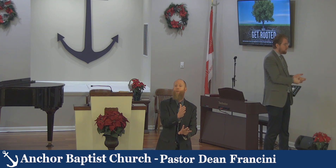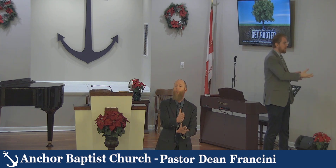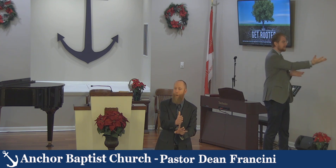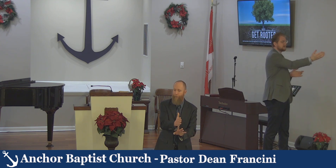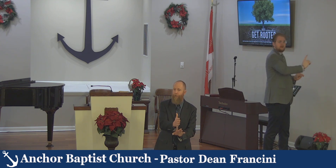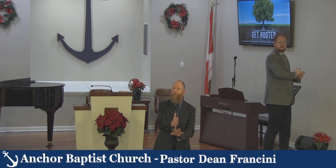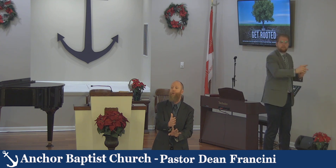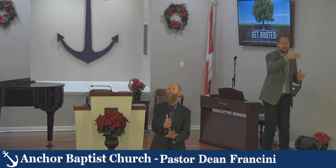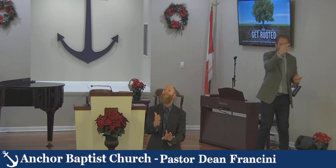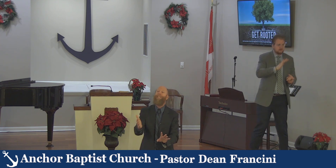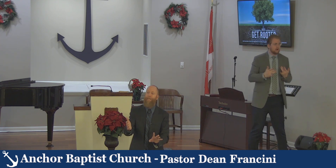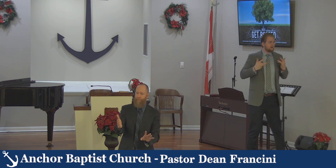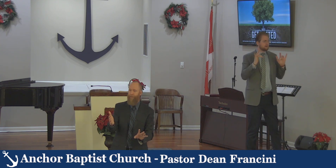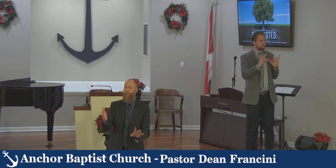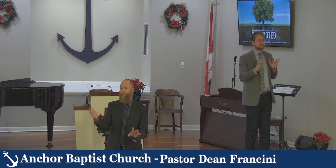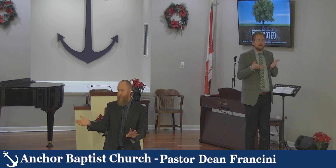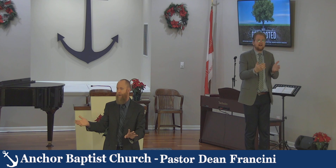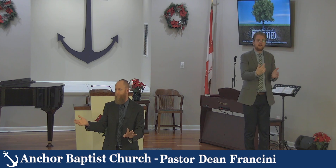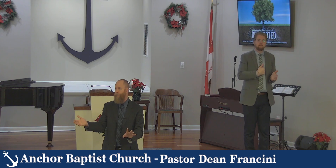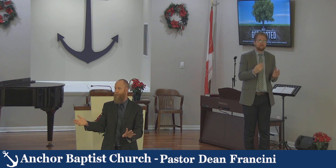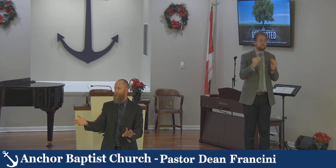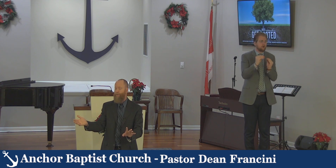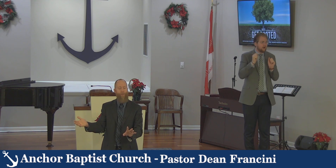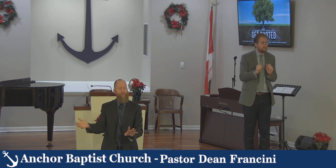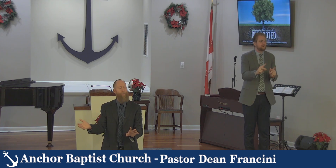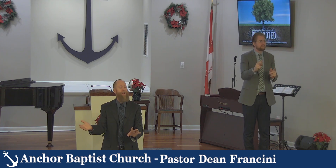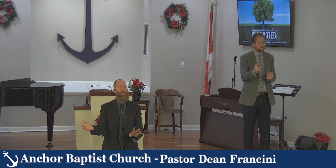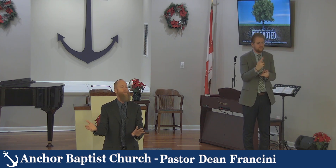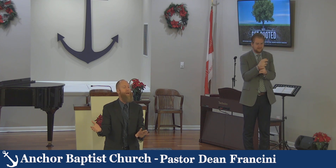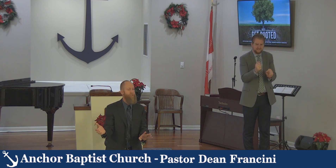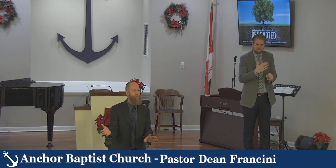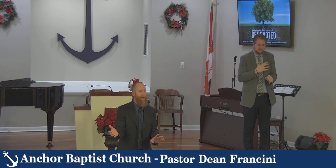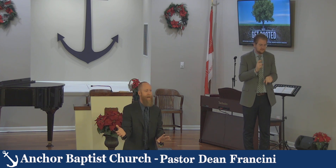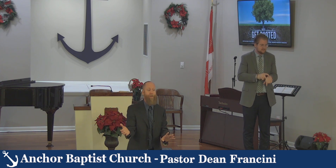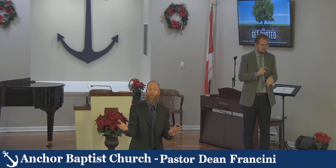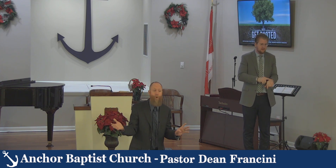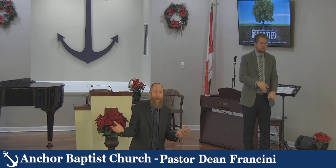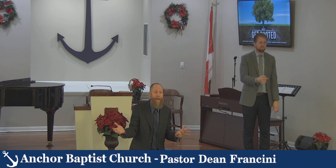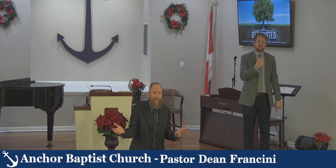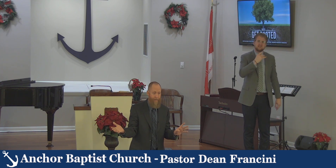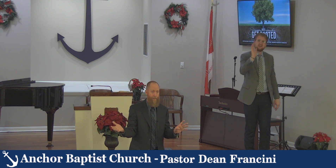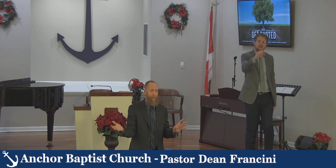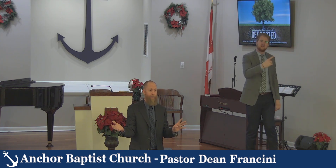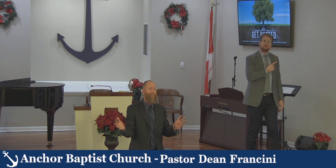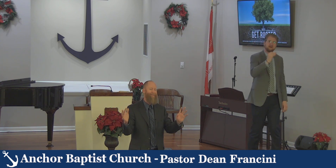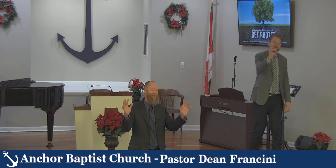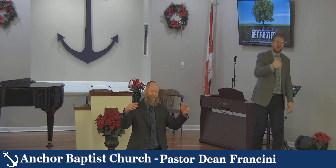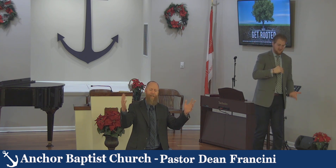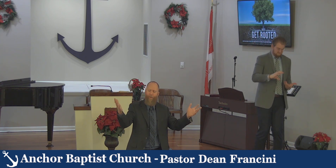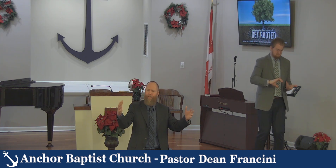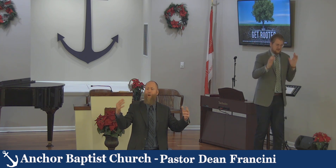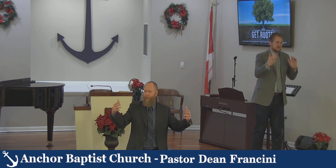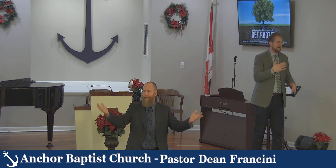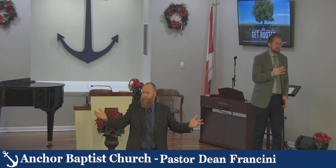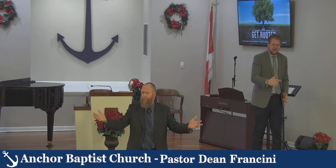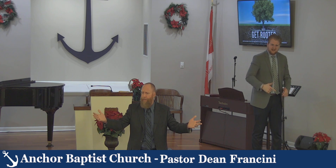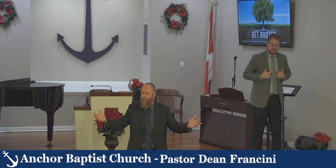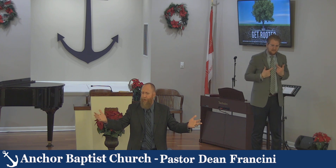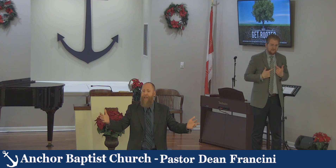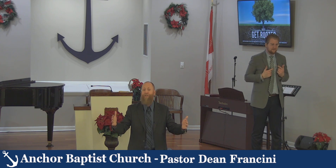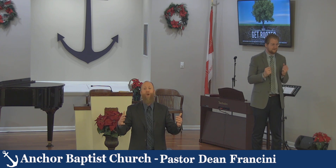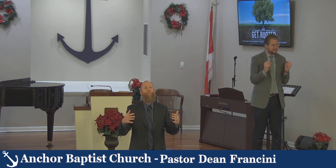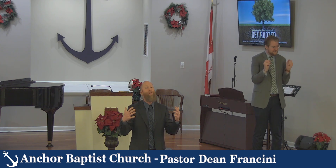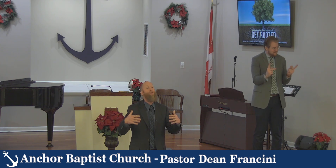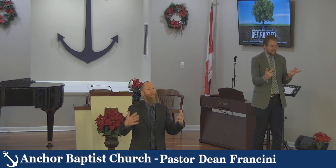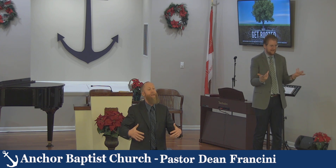me more opportunities to redeem time. So you say, well, I've made a mess of my life. It's okay. I mean, don't take it that it's not okay, you made a mess of